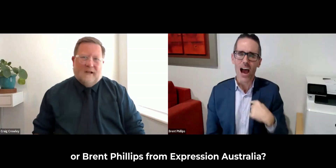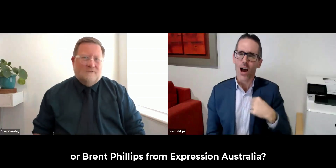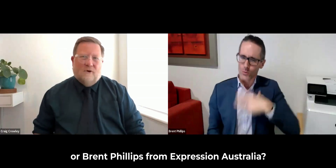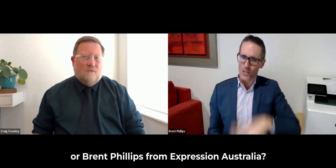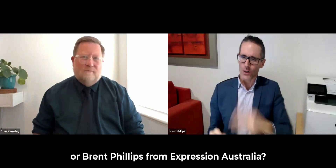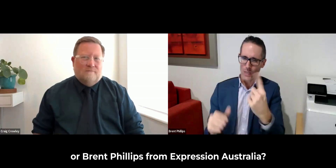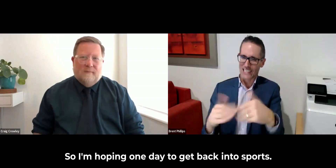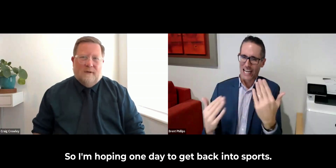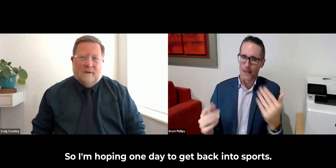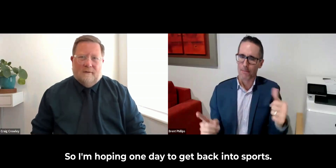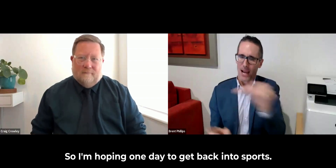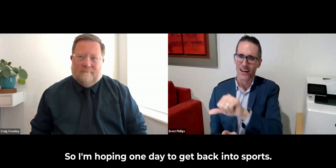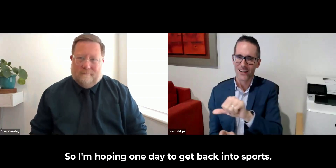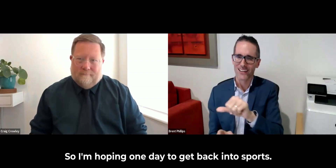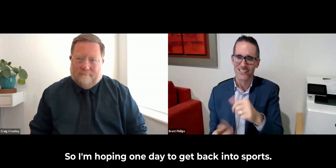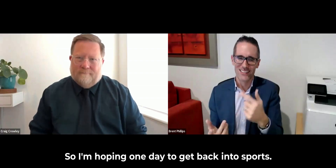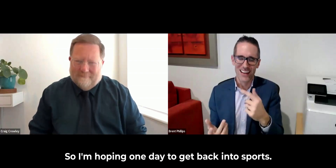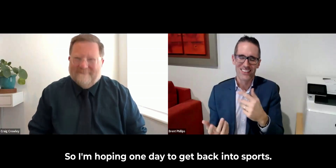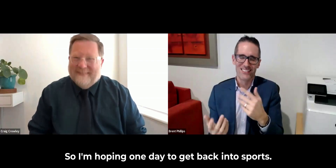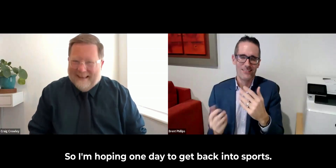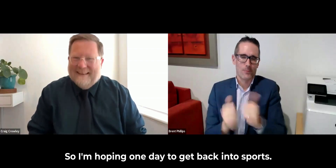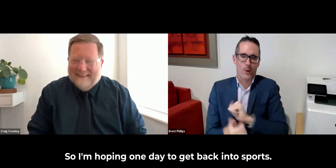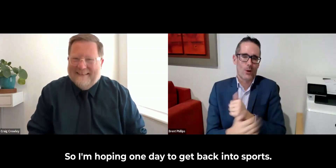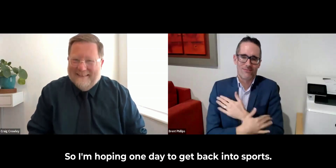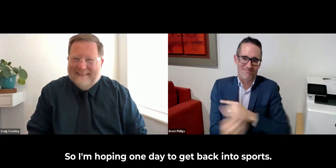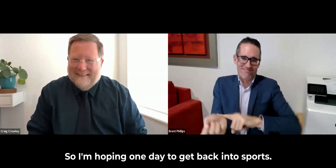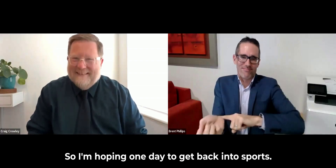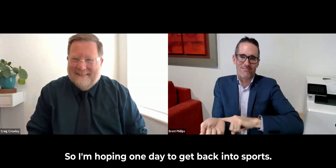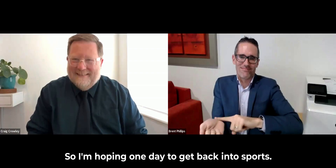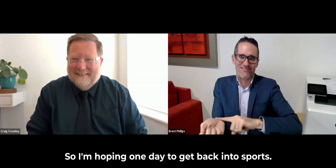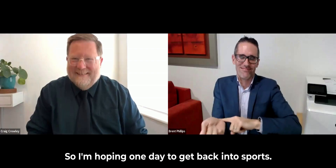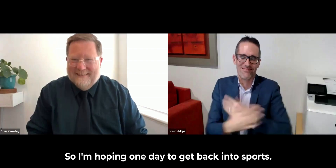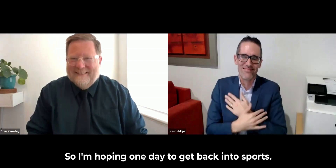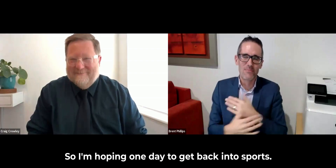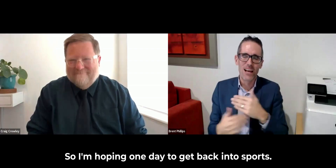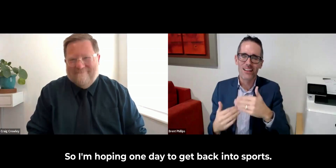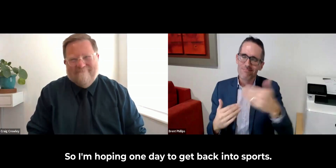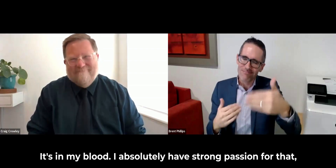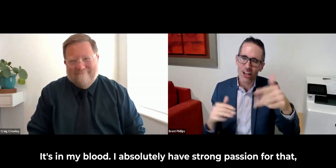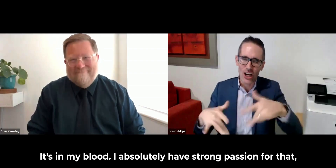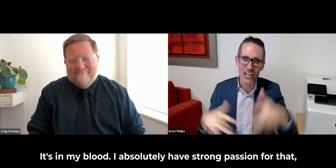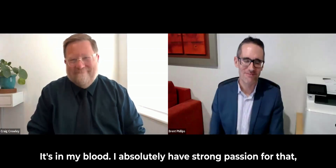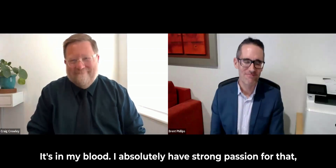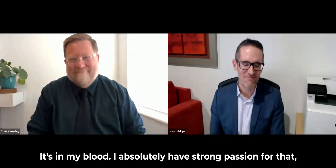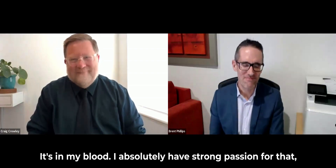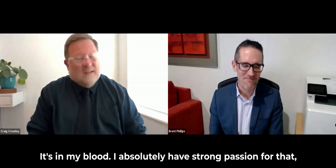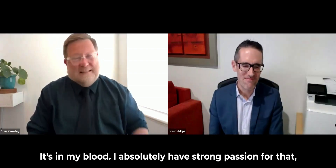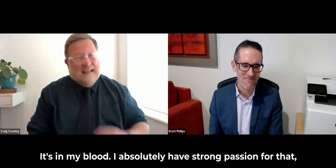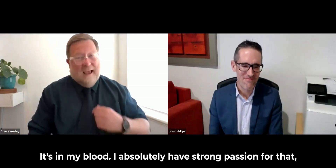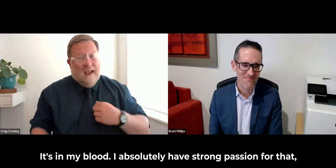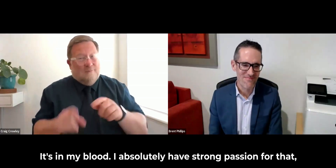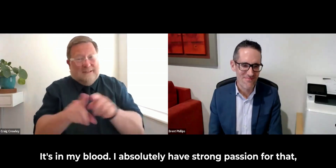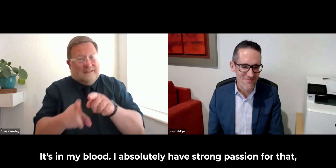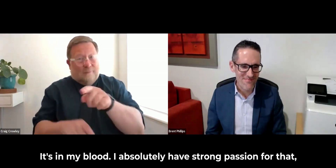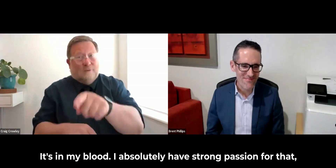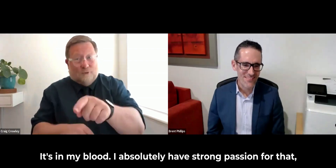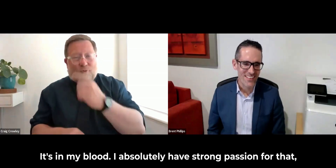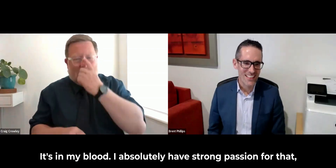Expression Australia? So I'm hoping one day to get back into sports. It's in my blood. I absolutely have strong passion for that,